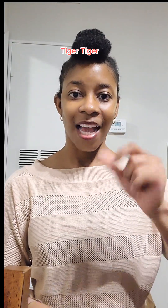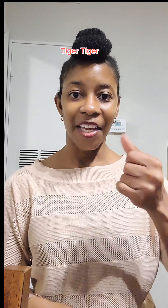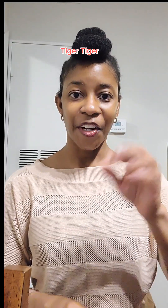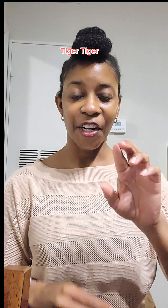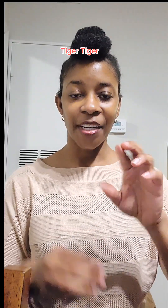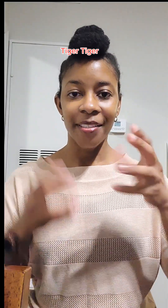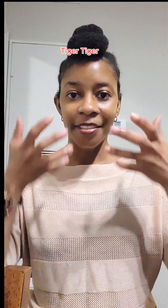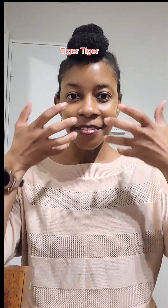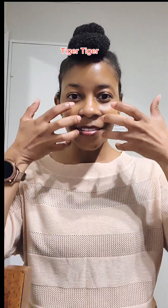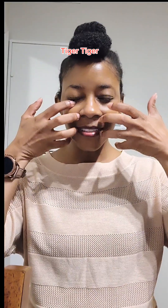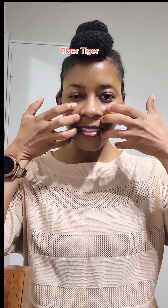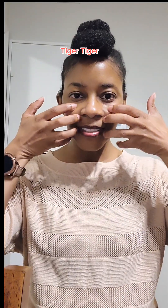Tiger.